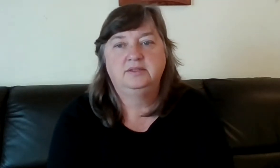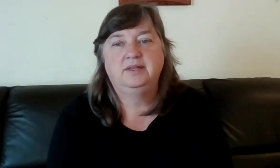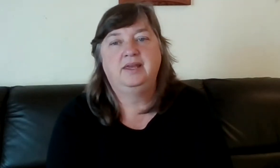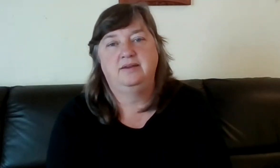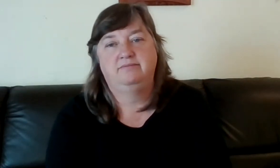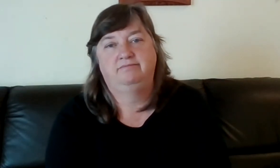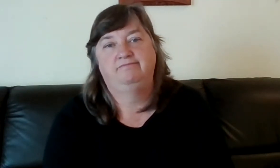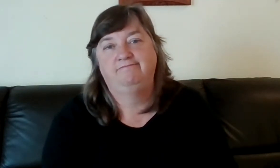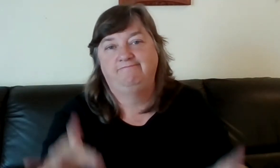Sticky.